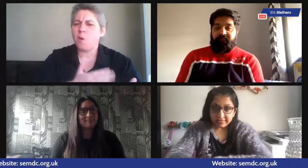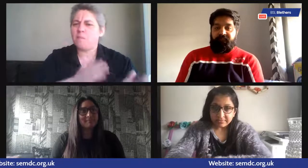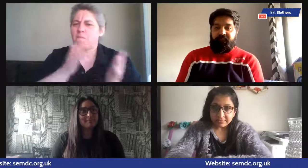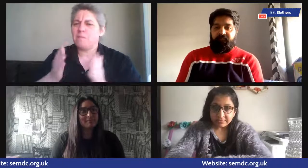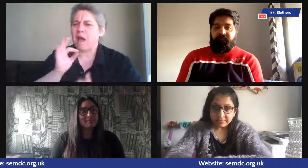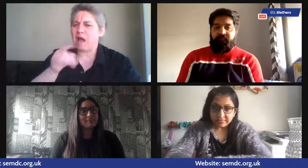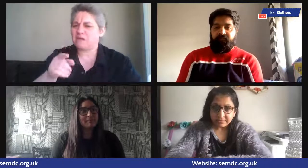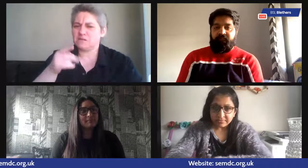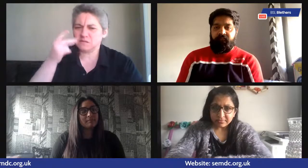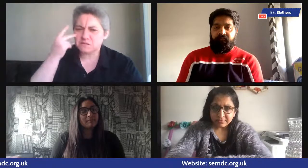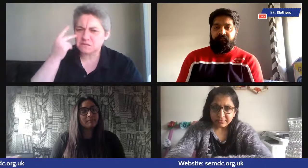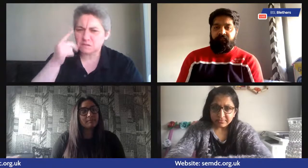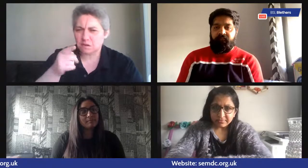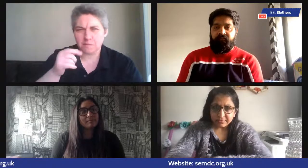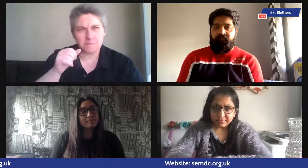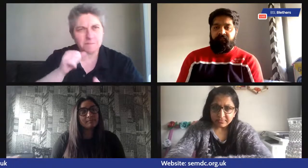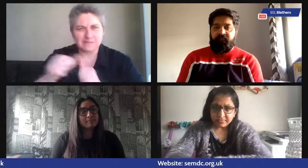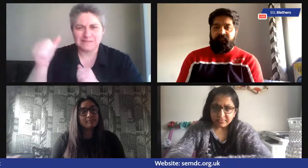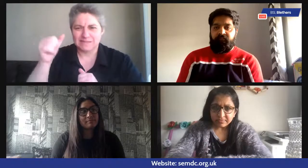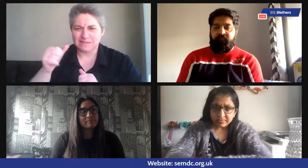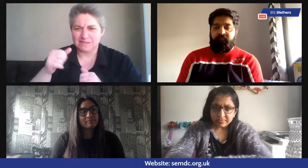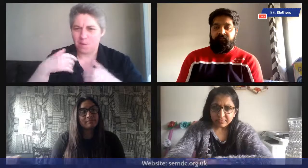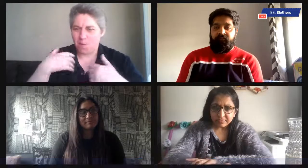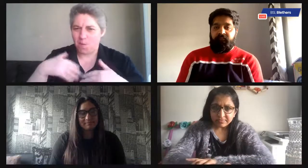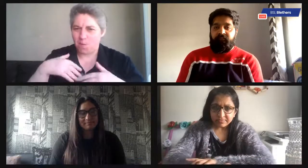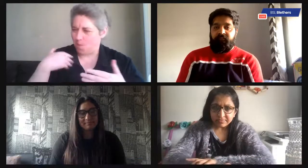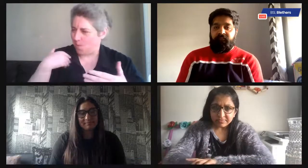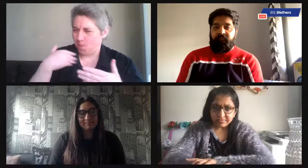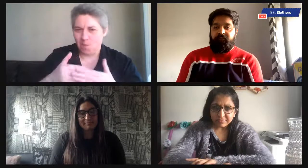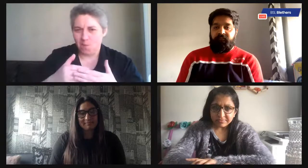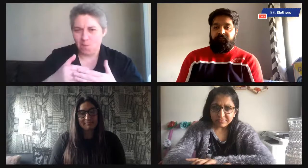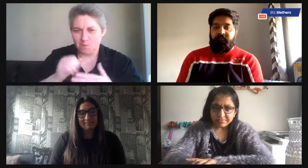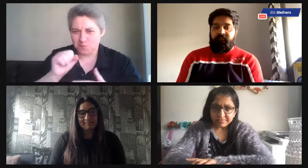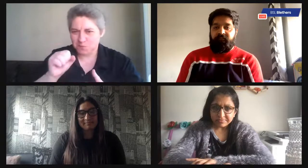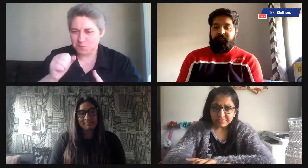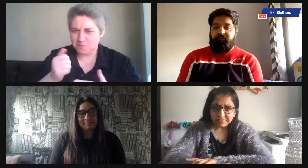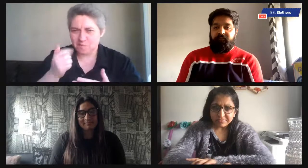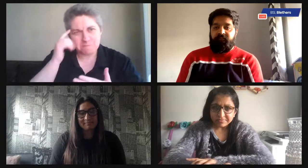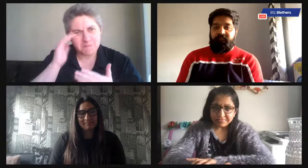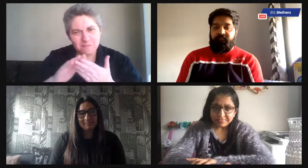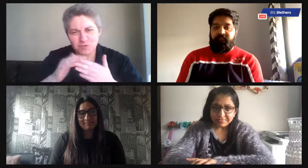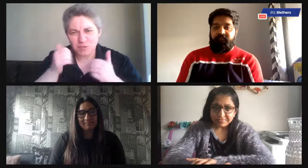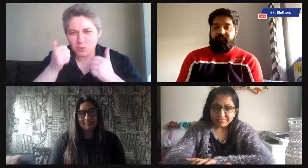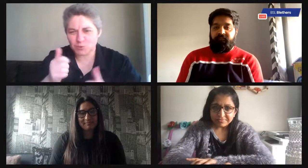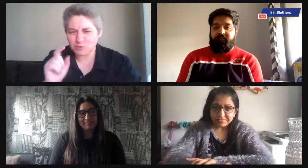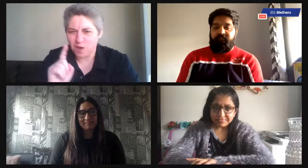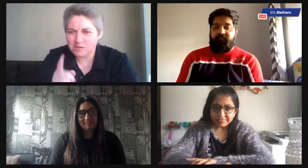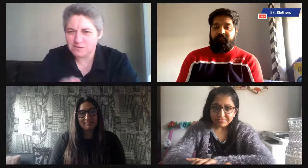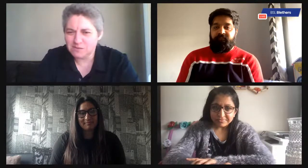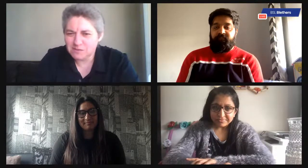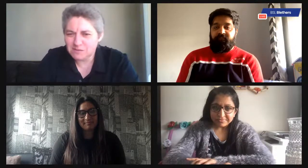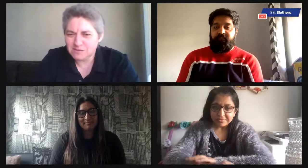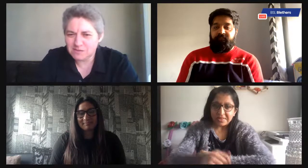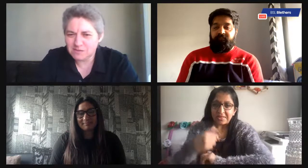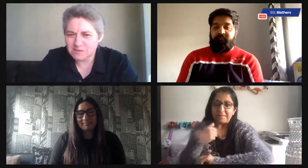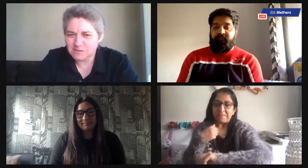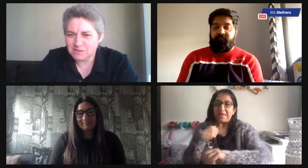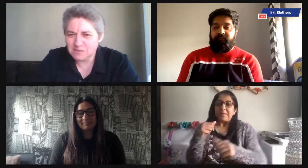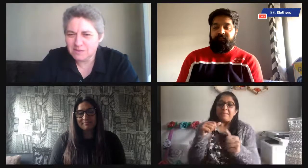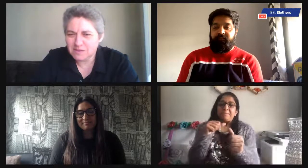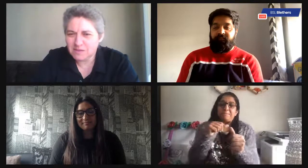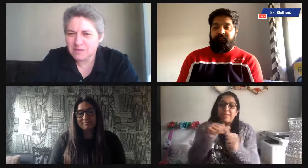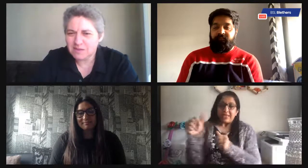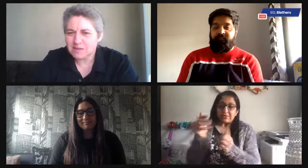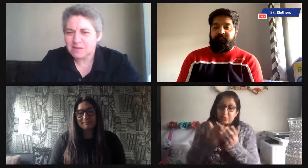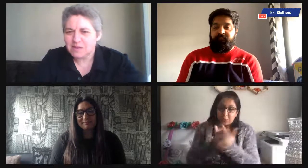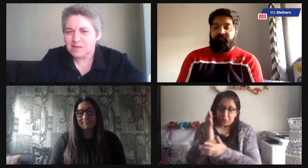happening there. That's fantastic. Could I ask you, Nafisa, the same question really? What's your memory or the memory that stands